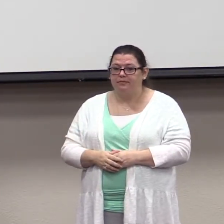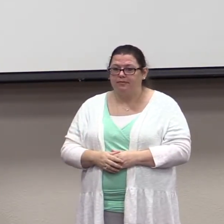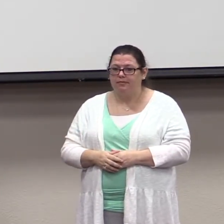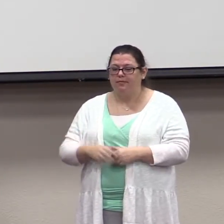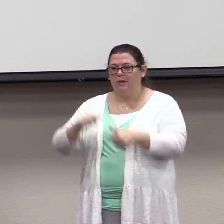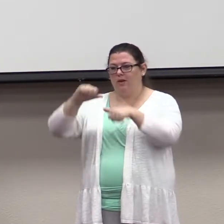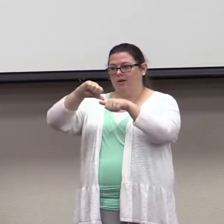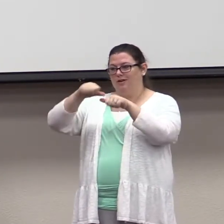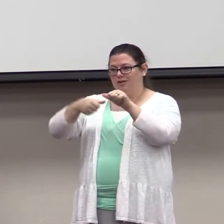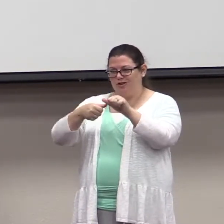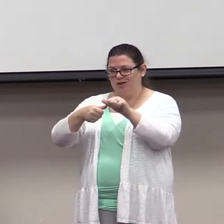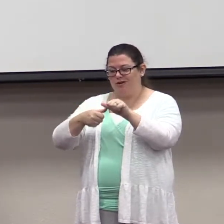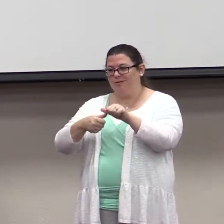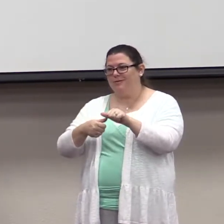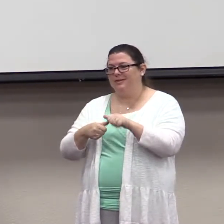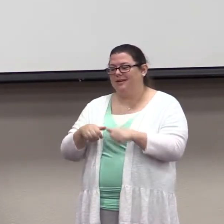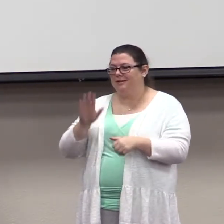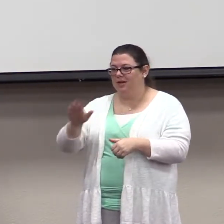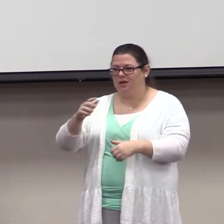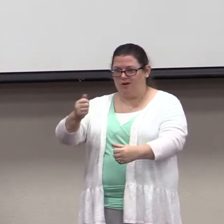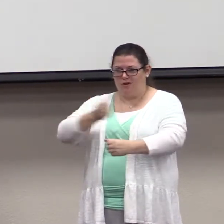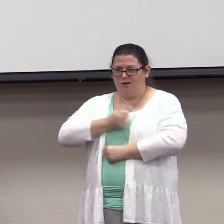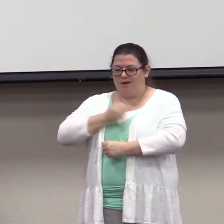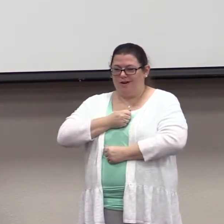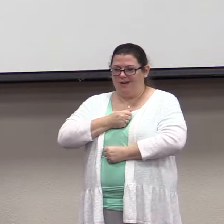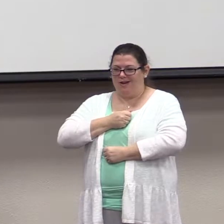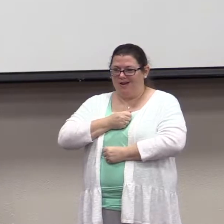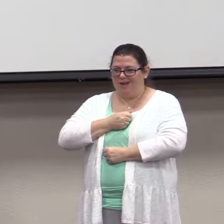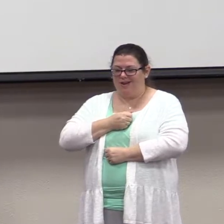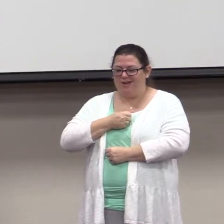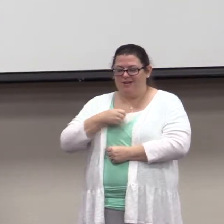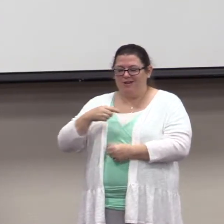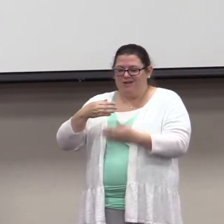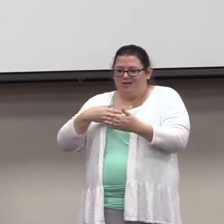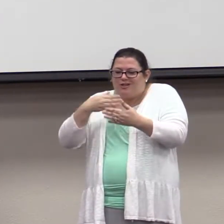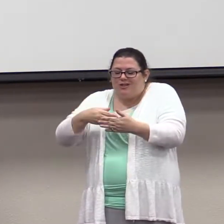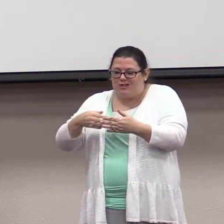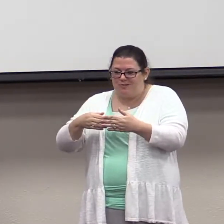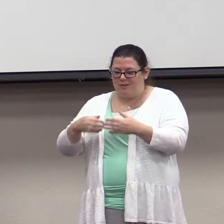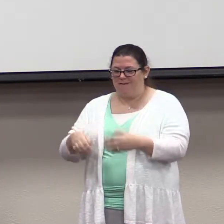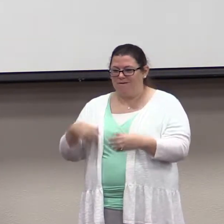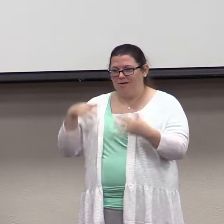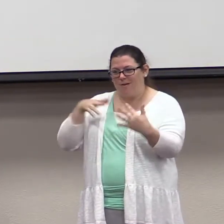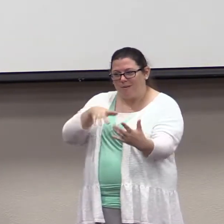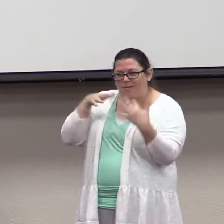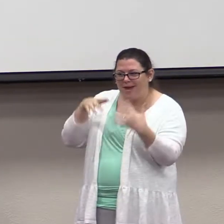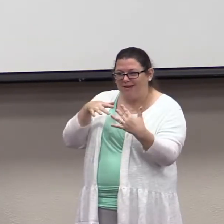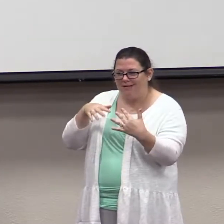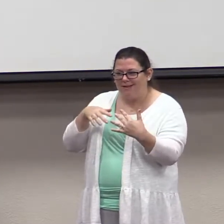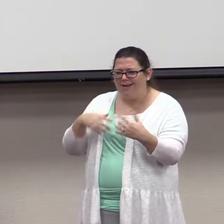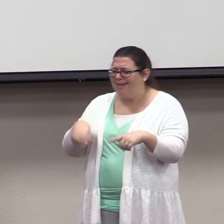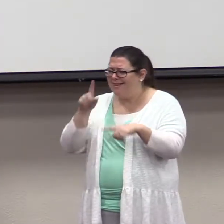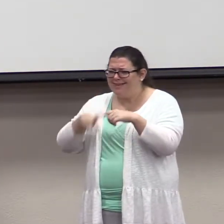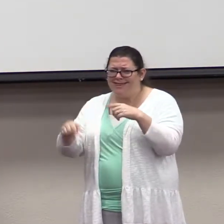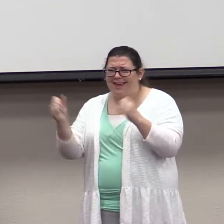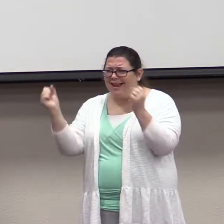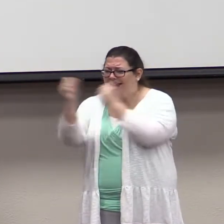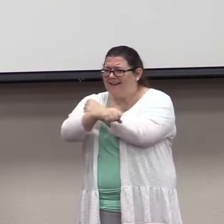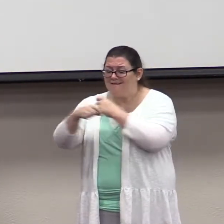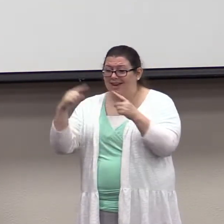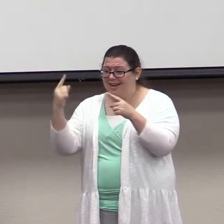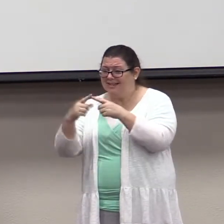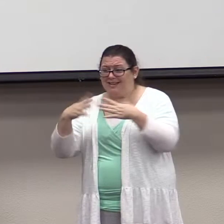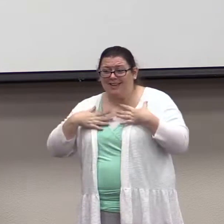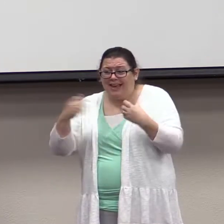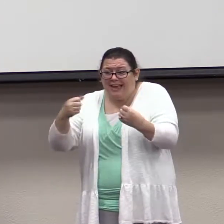major battle, when you know they're going to be in so much pain that they cannot even fight until they heal, is the exact